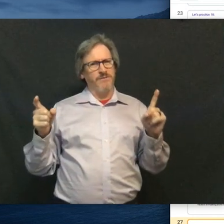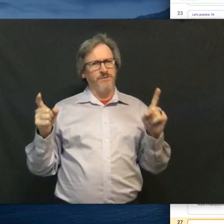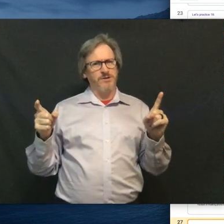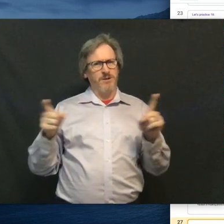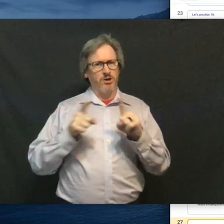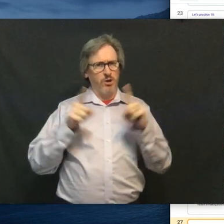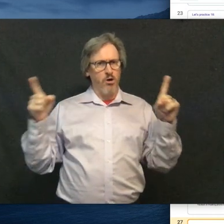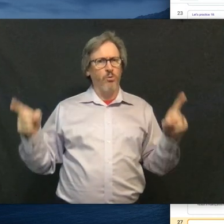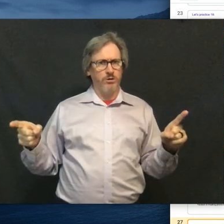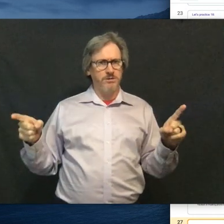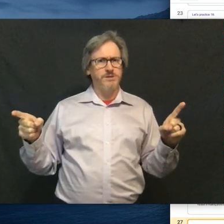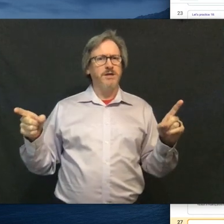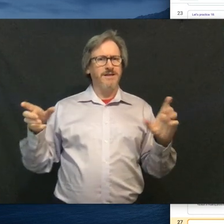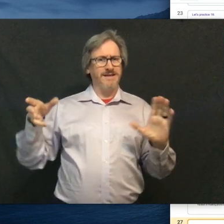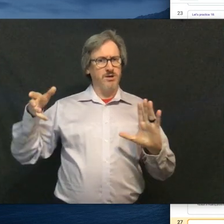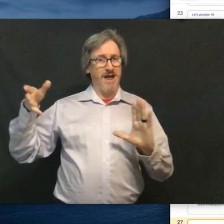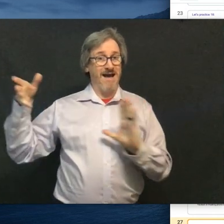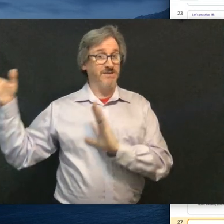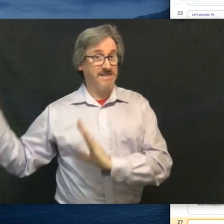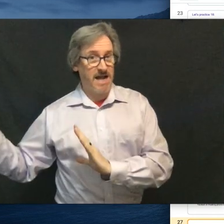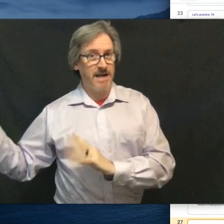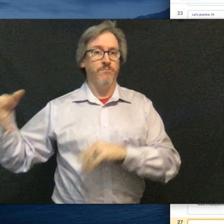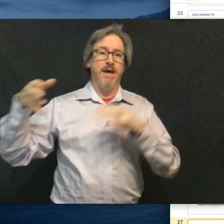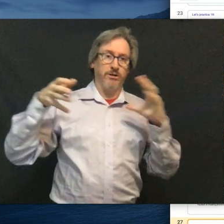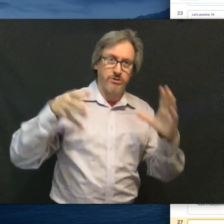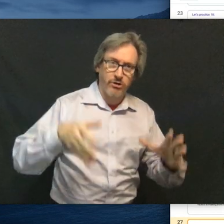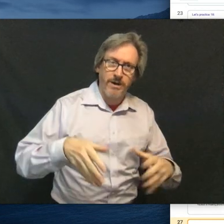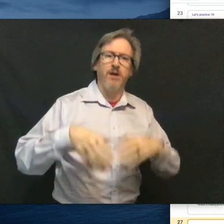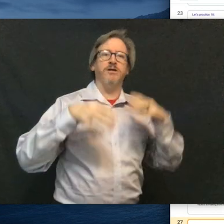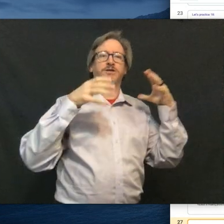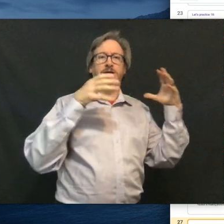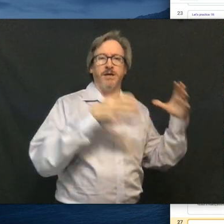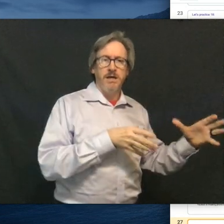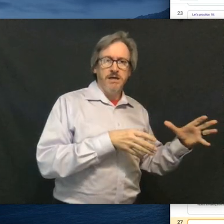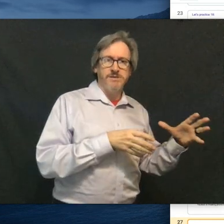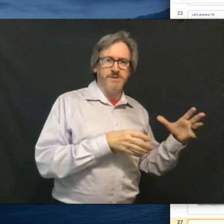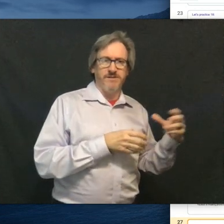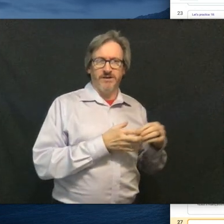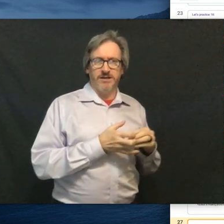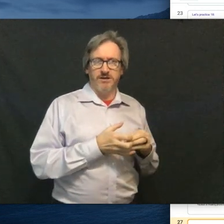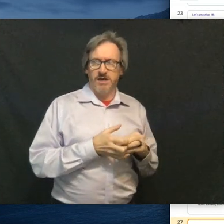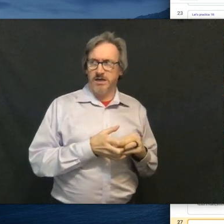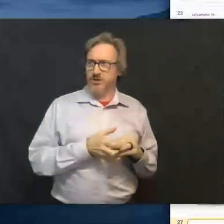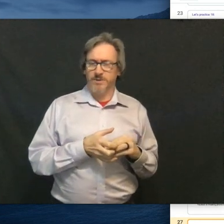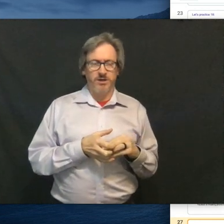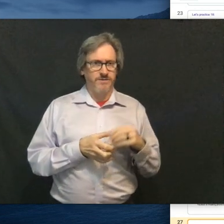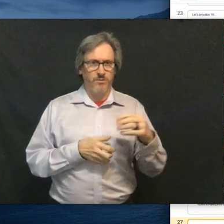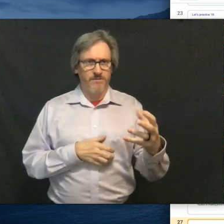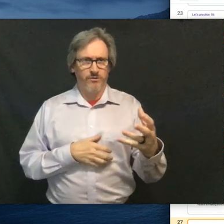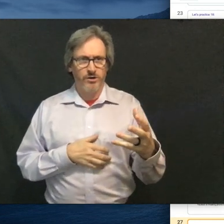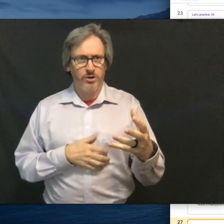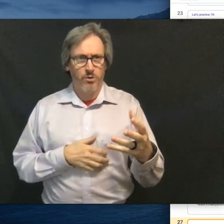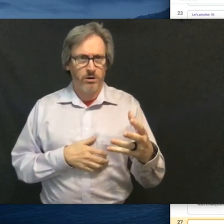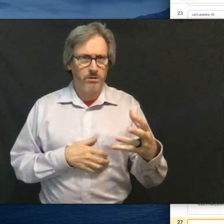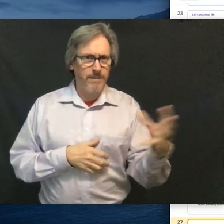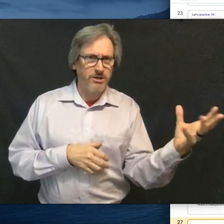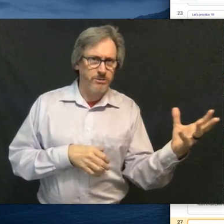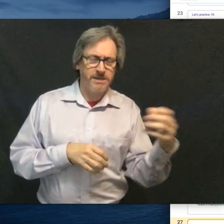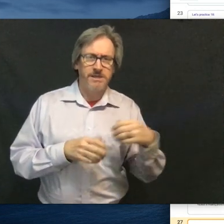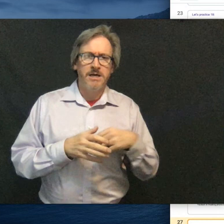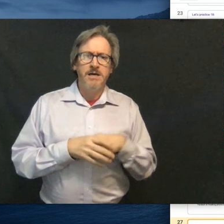you're going to have to fingerspell are long words that don't have a sign, medical terminology, specific terminology for whatever